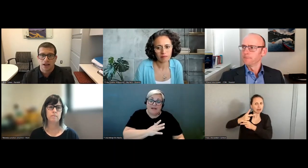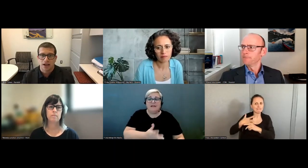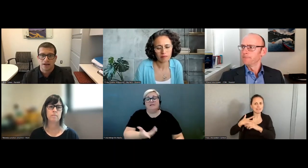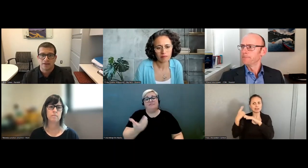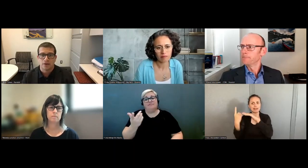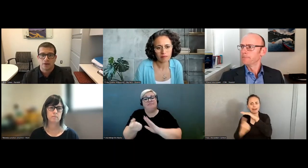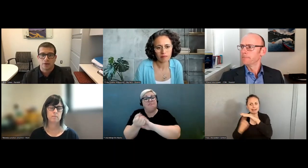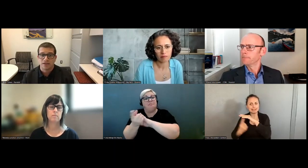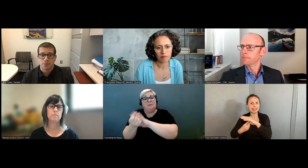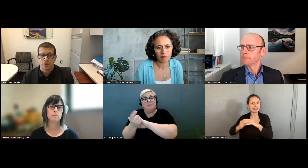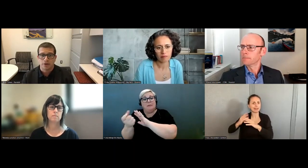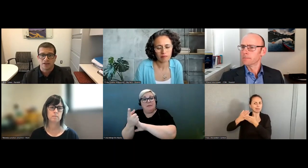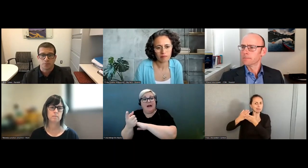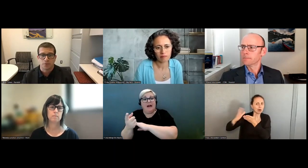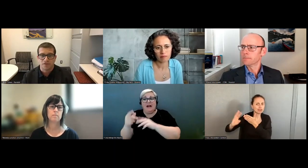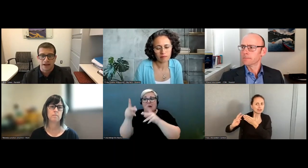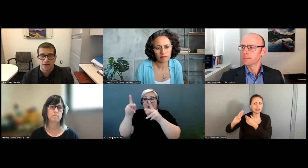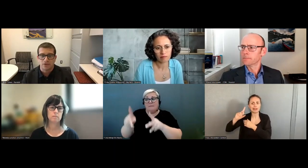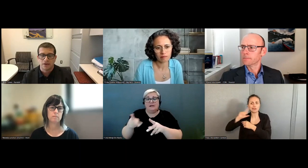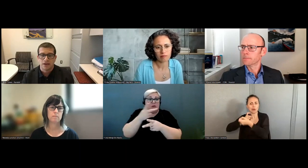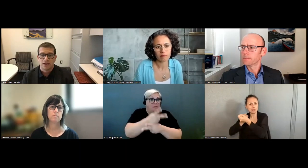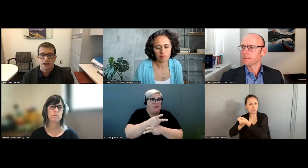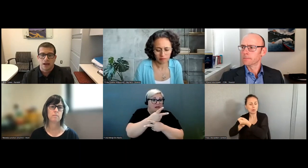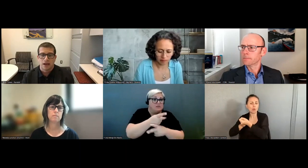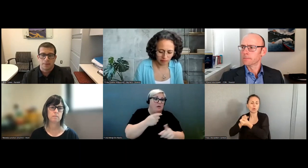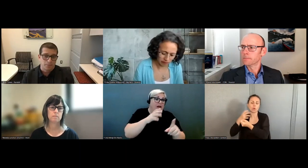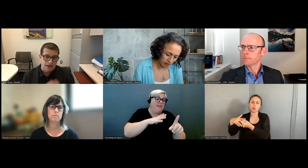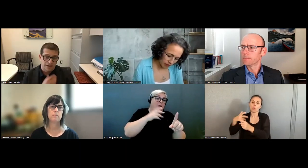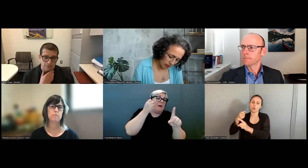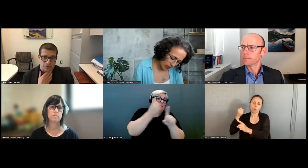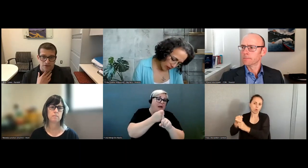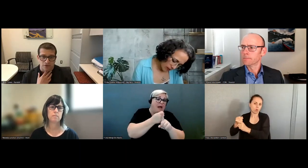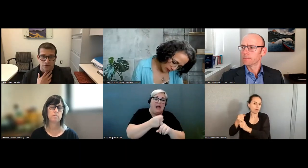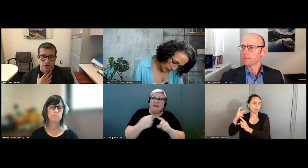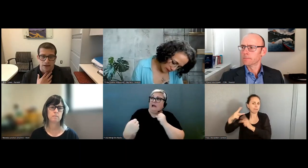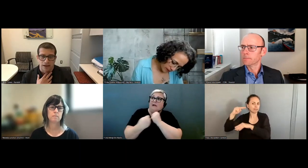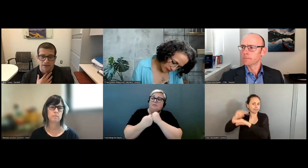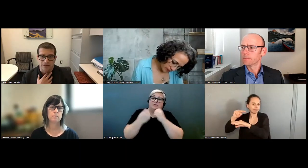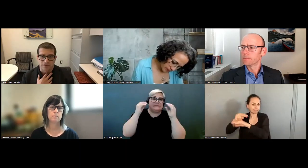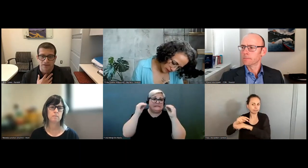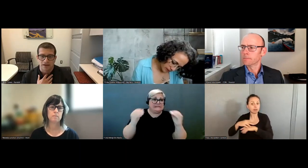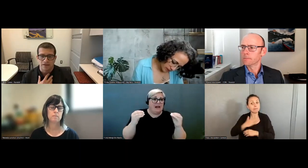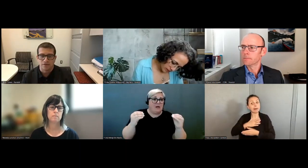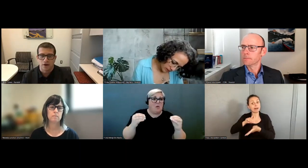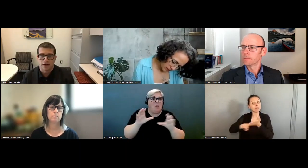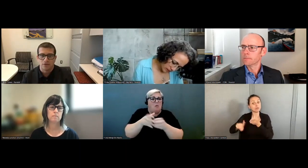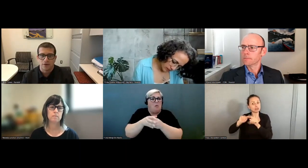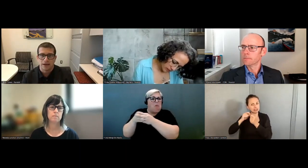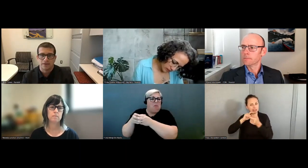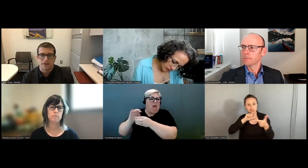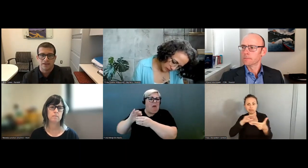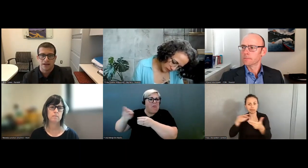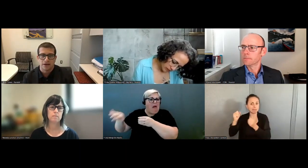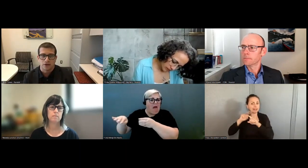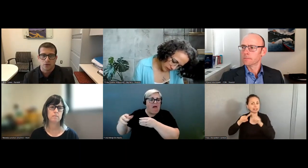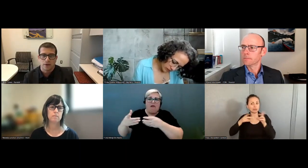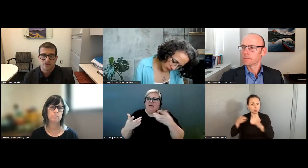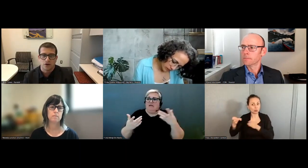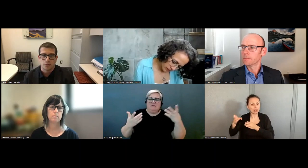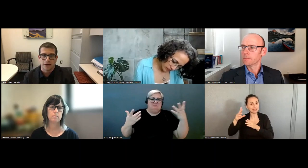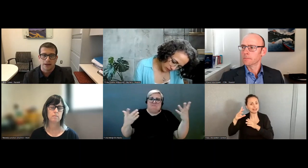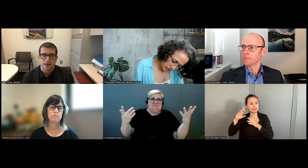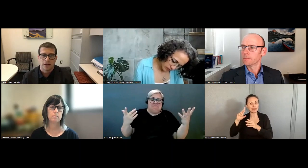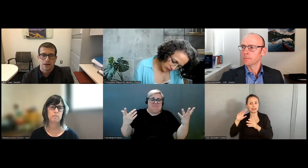isolated, marginalized, or unsupported is profound. My research team has studied this in a variety of ways, and the data are